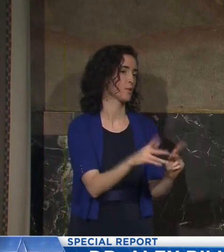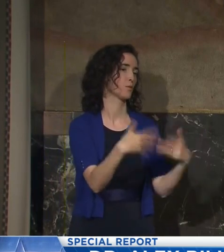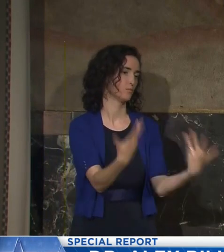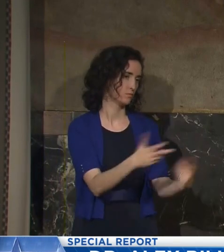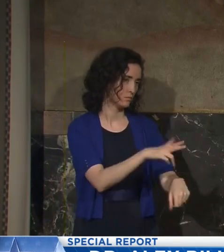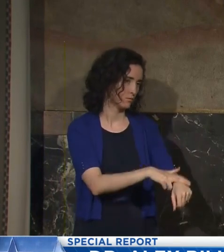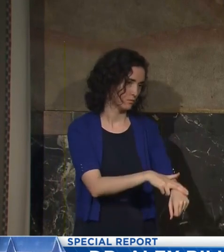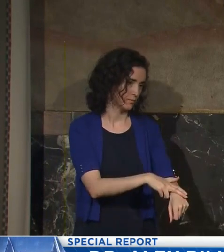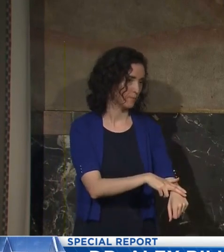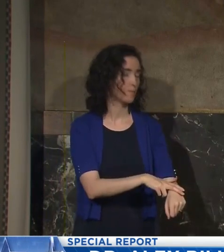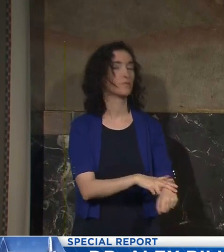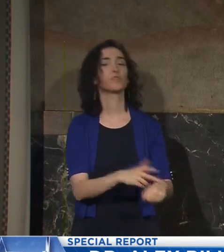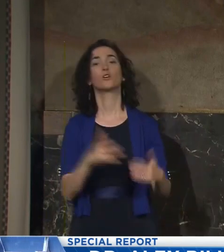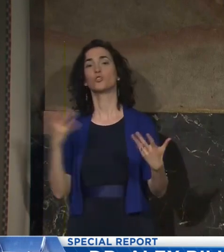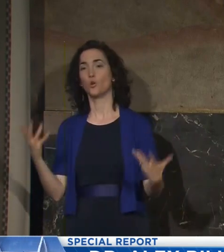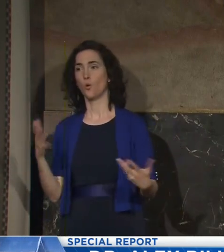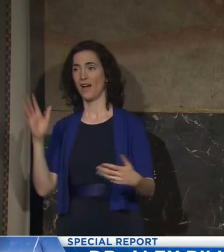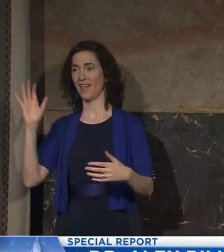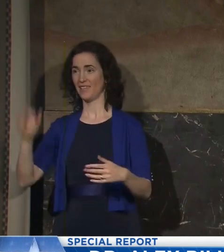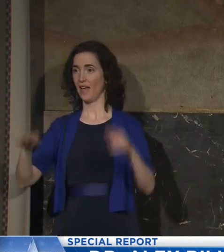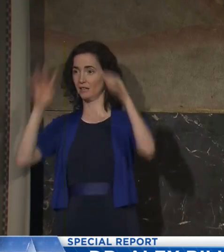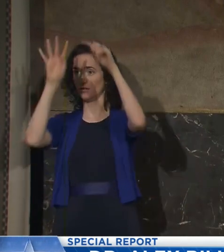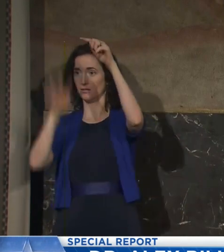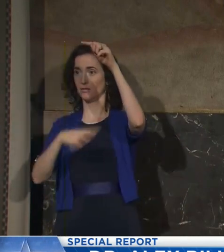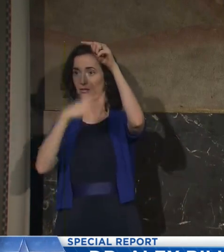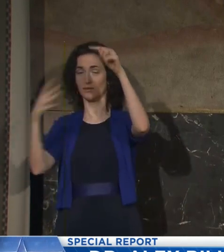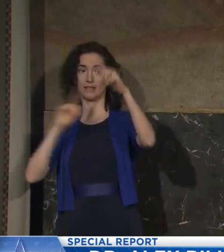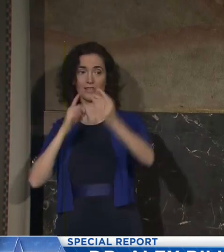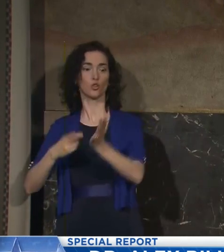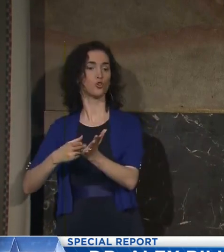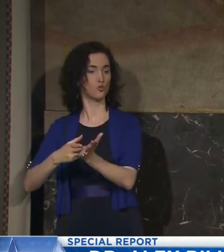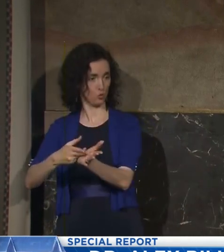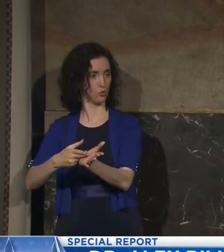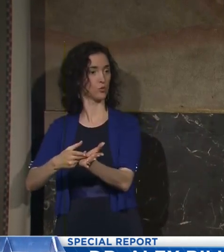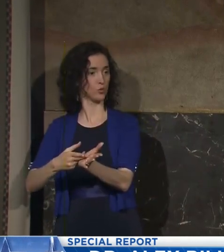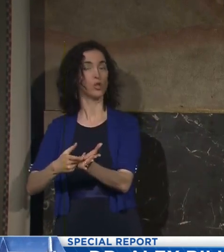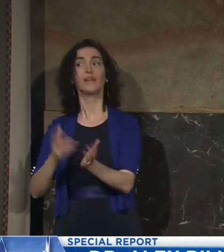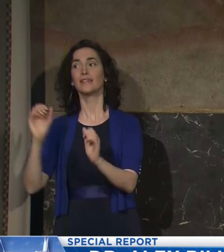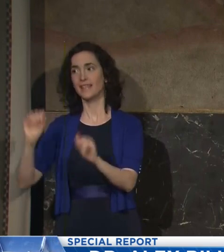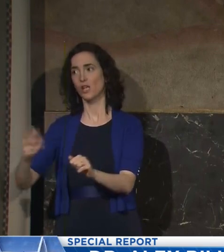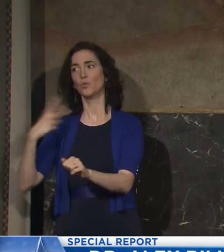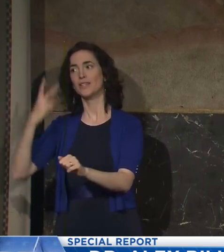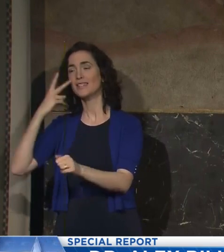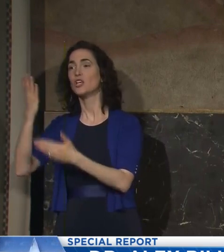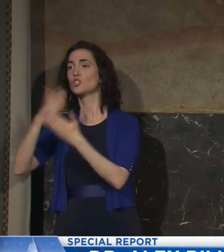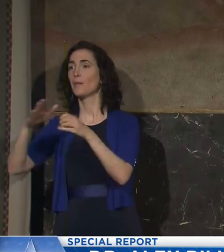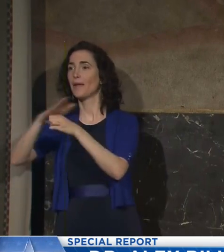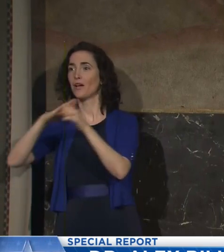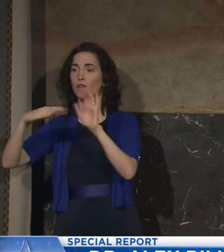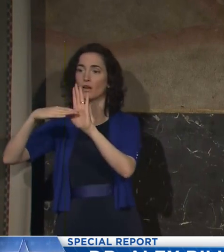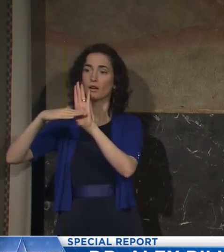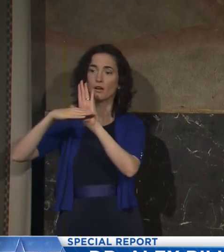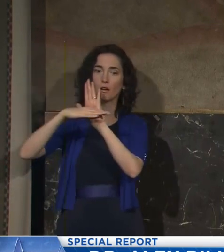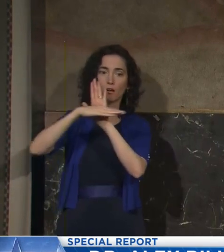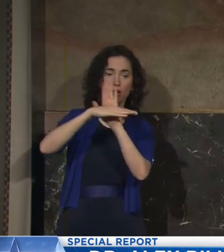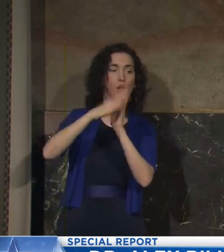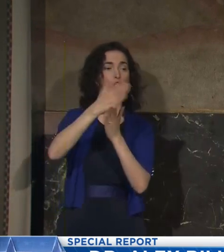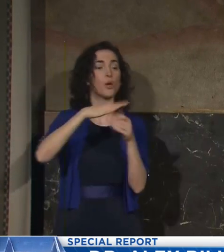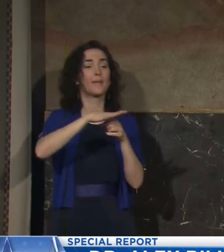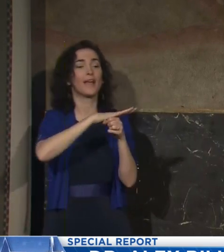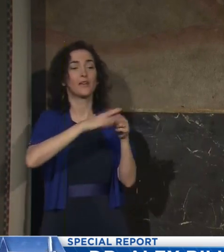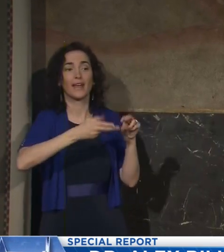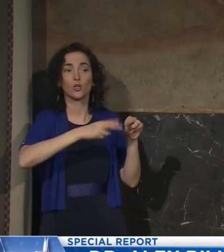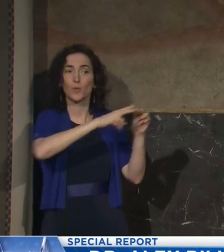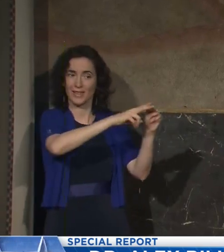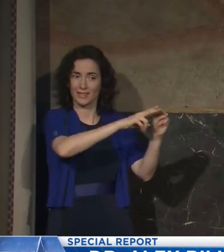so what we present in that table is the truth, that we are seeing plateaus in cases there, we're seeing increases in certain regions. I